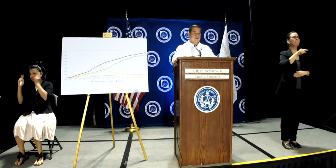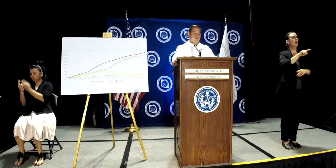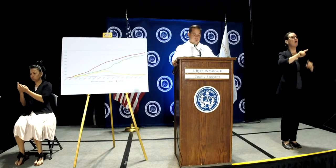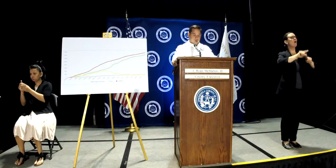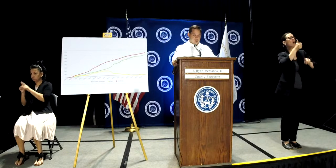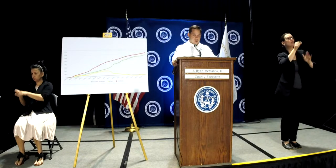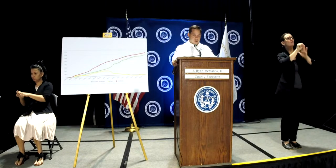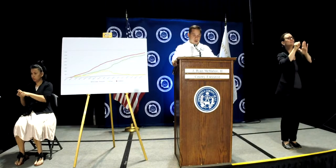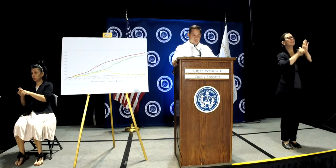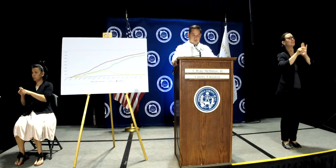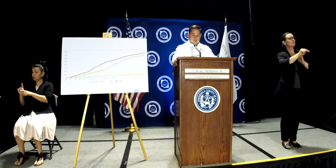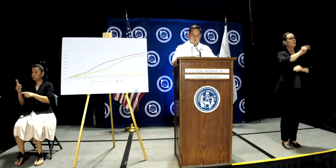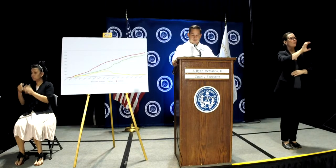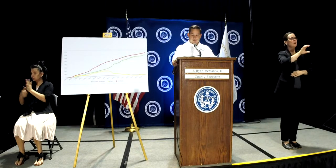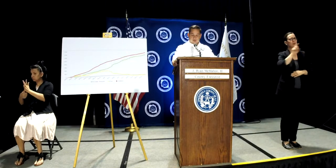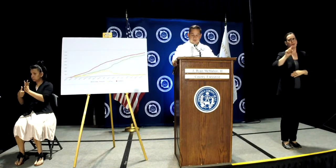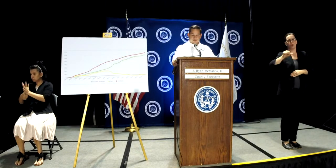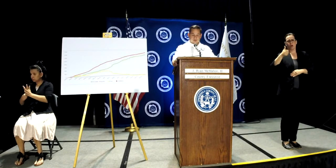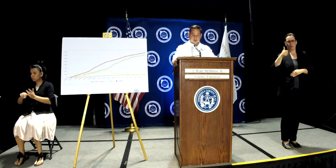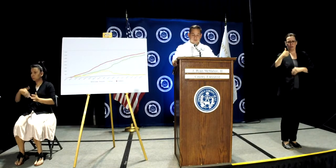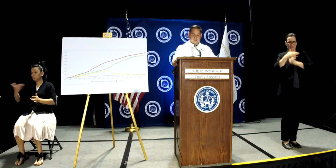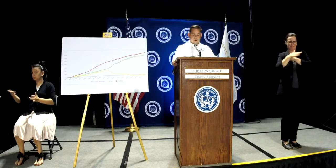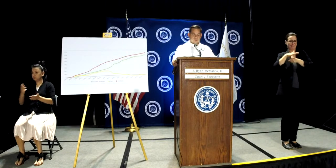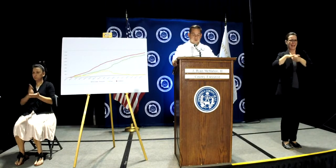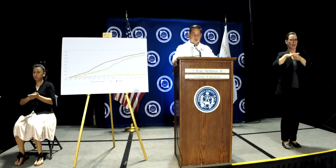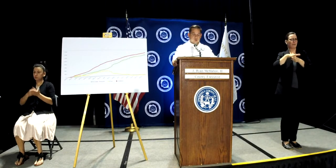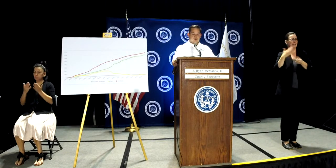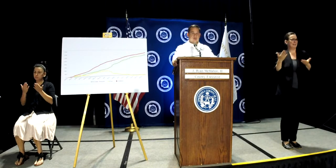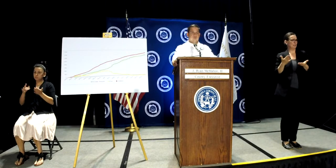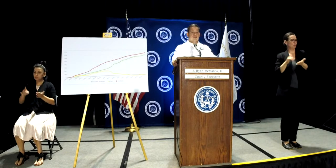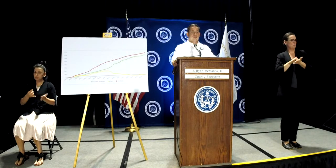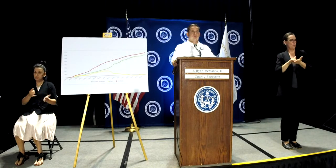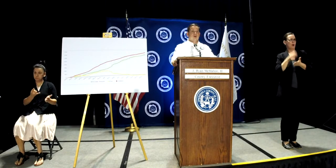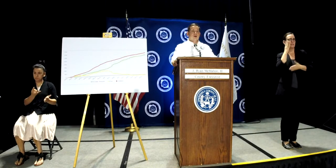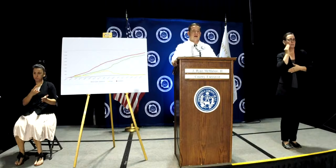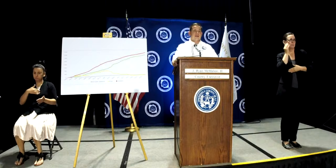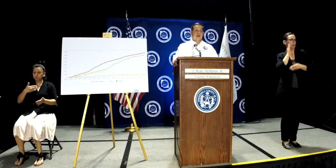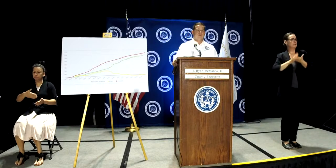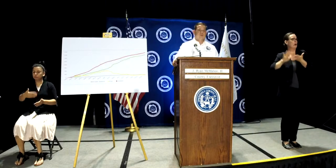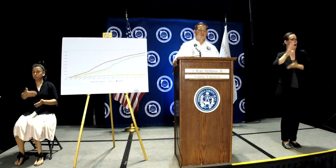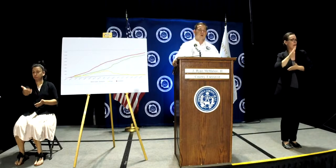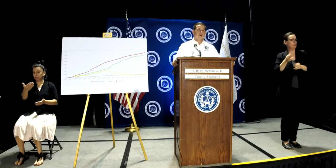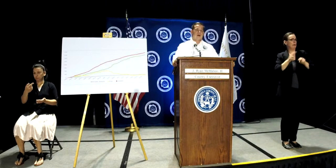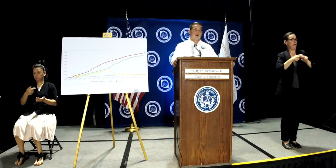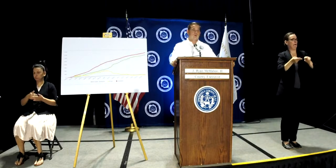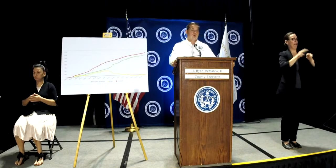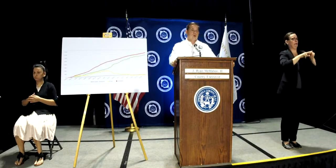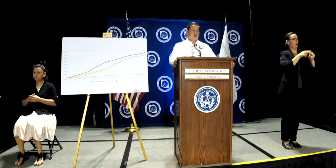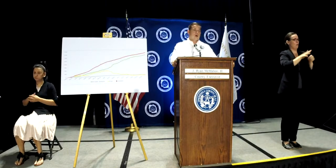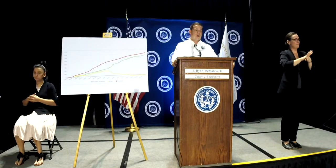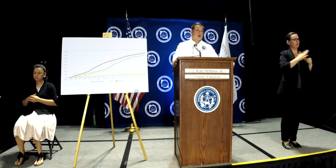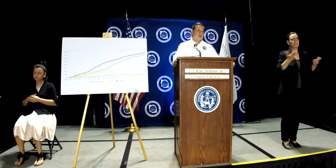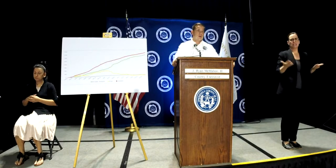we continue to see very, very low transmission on campuses right